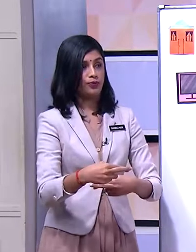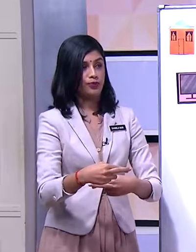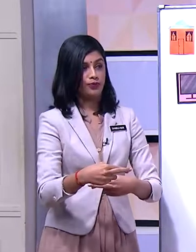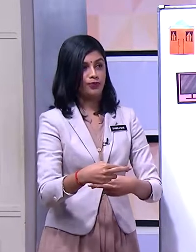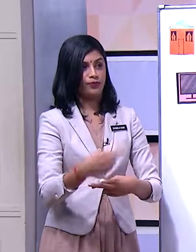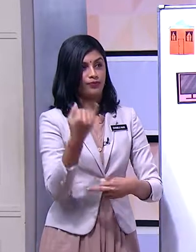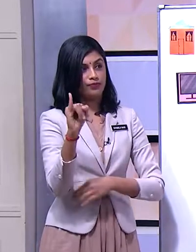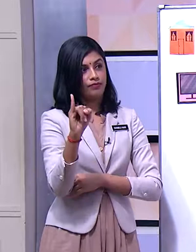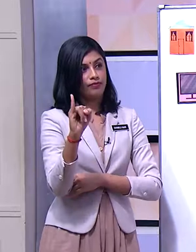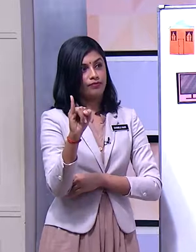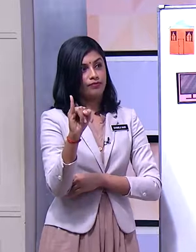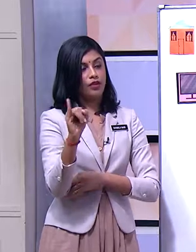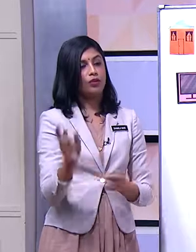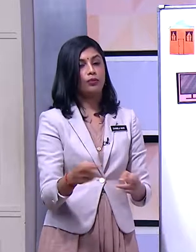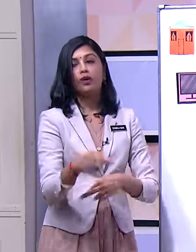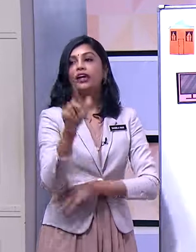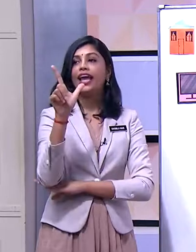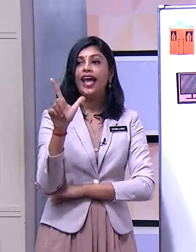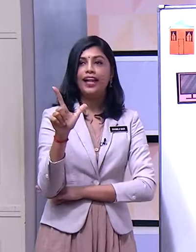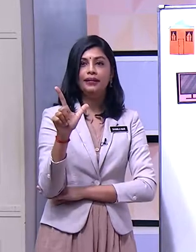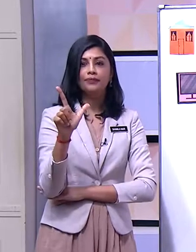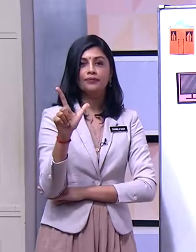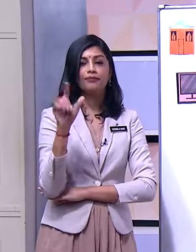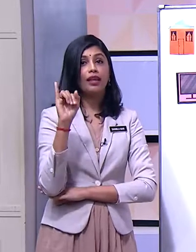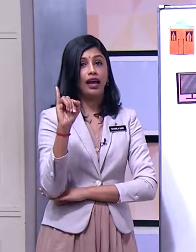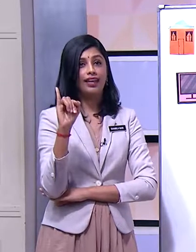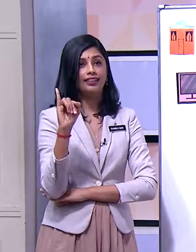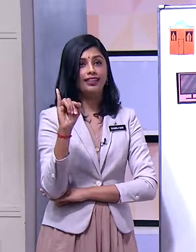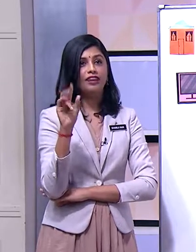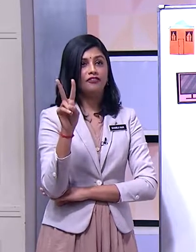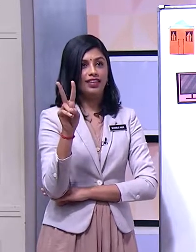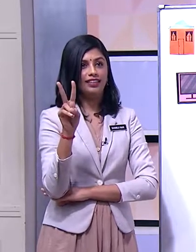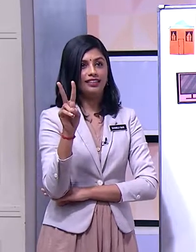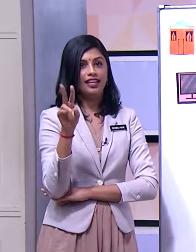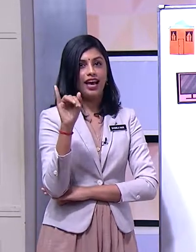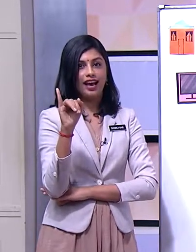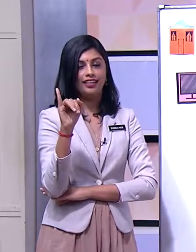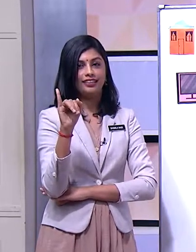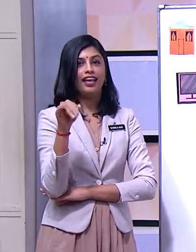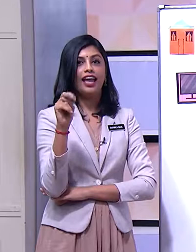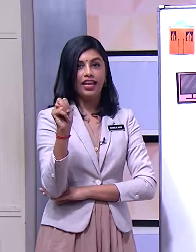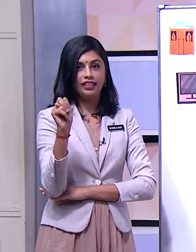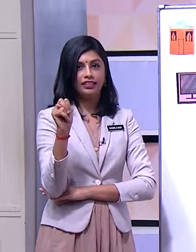Living room. Okay, L. L. I. I. V. V. I. I. N. N.